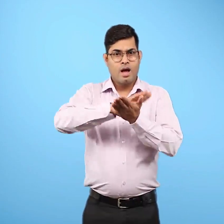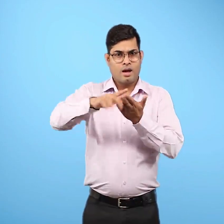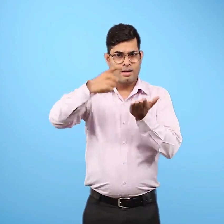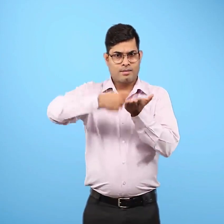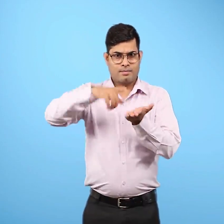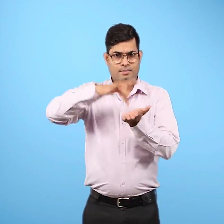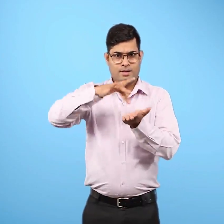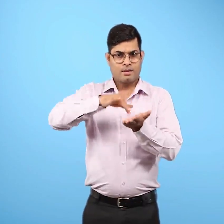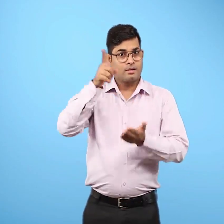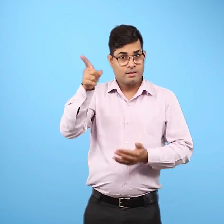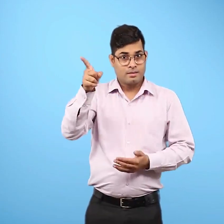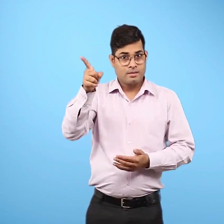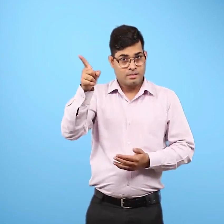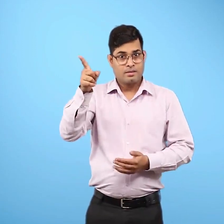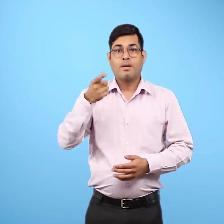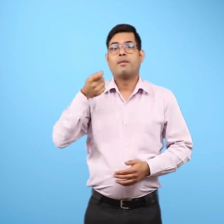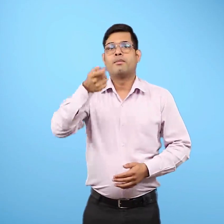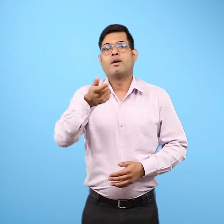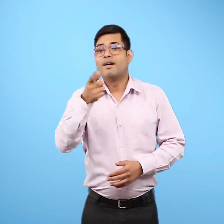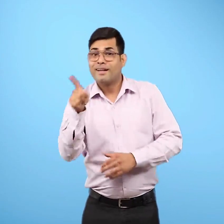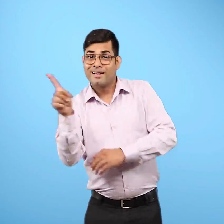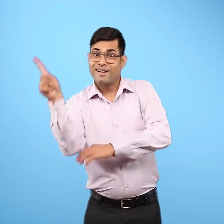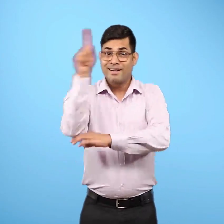Haryana, rupees 135.